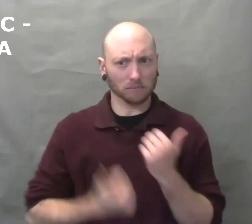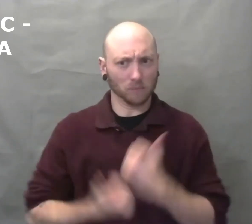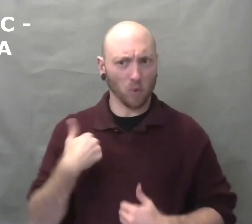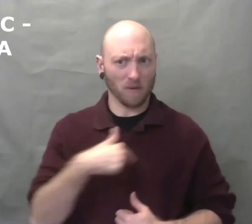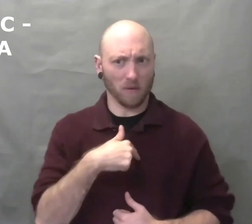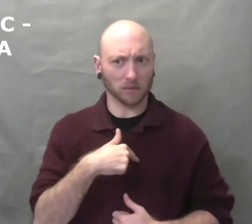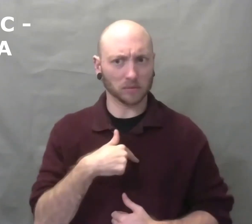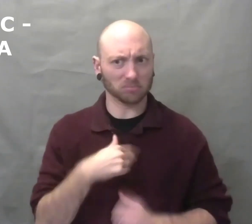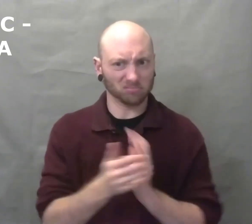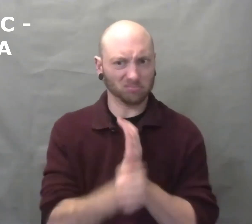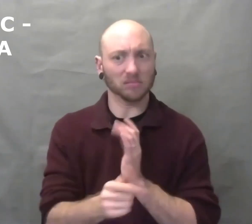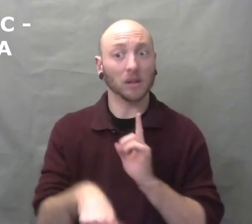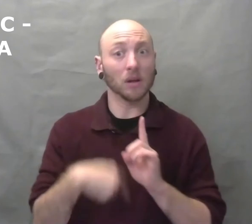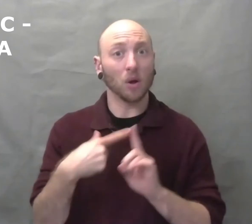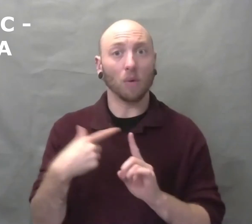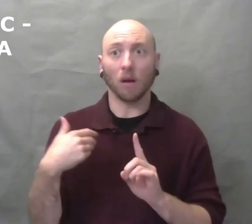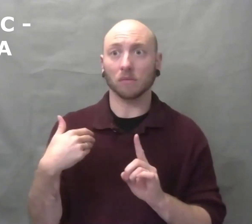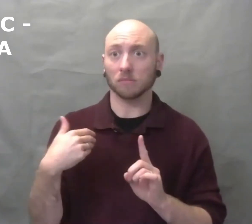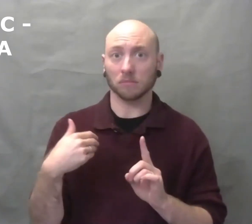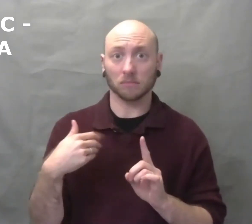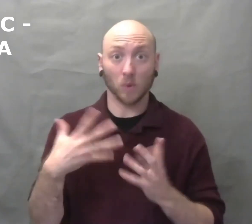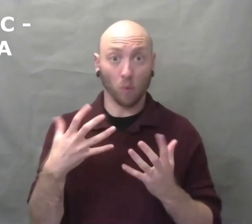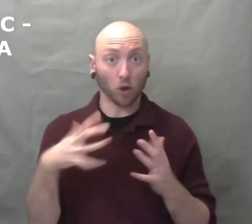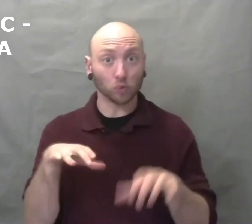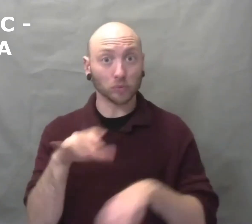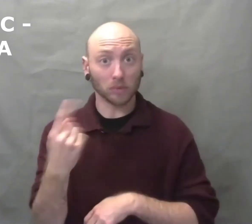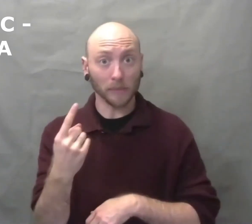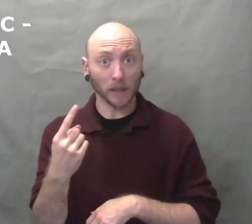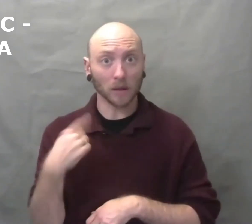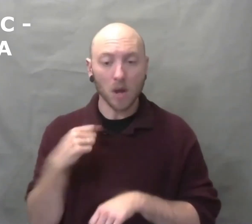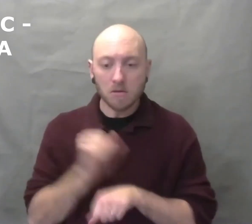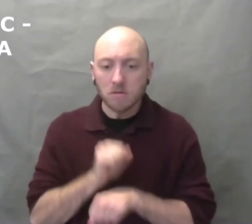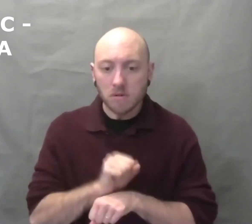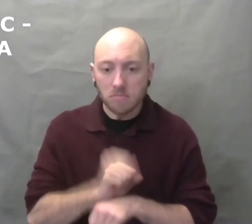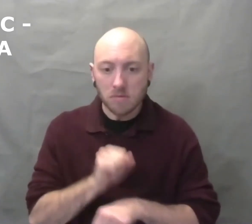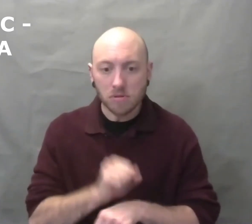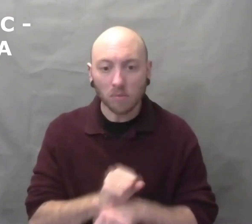winds up like gone for like a couple days. That was me. So I got the government job. I was supposed to report